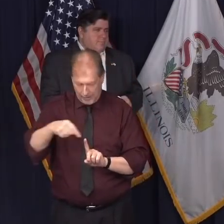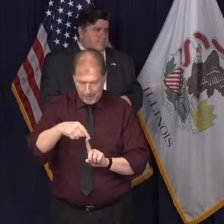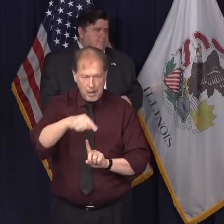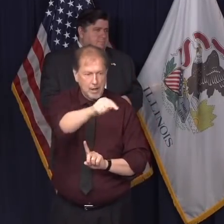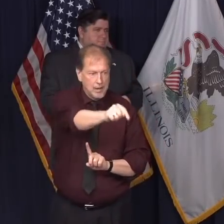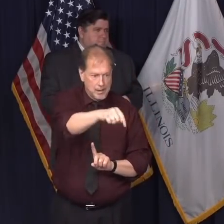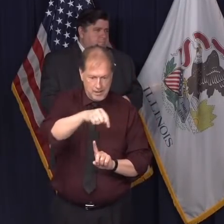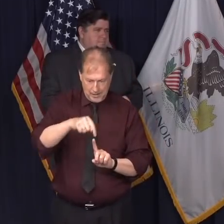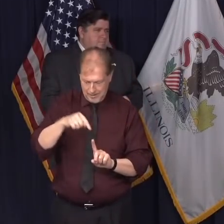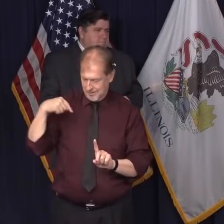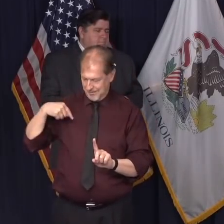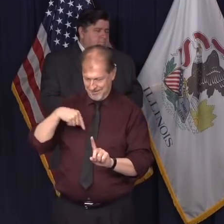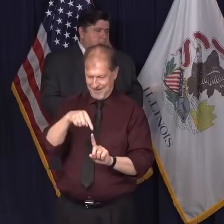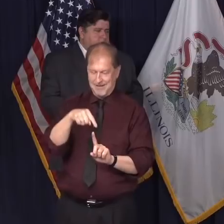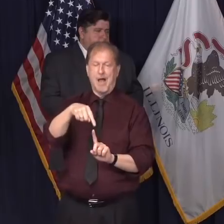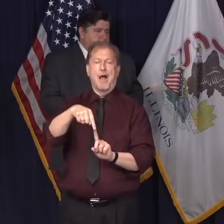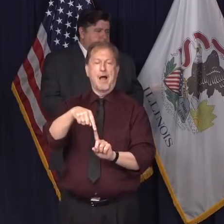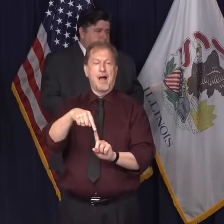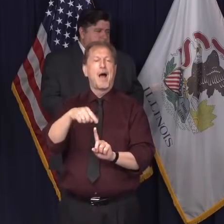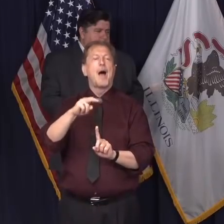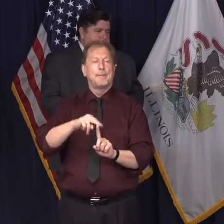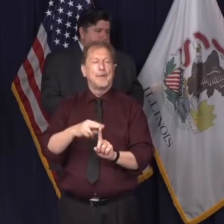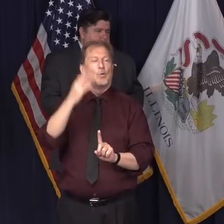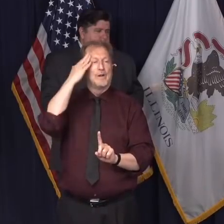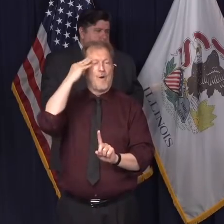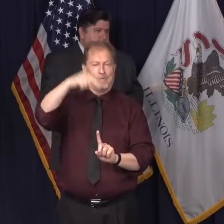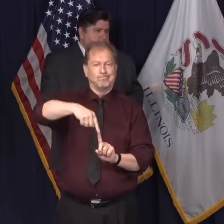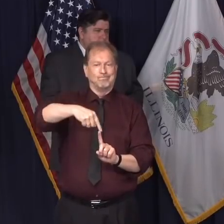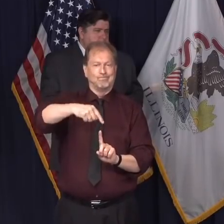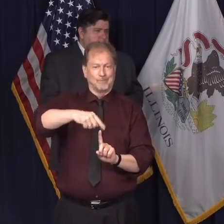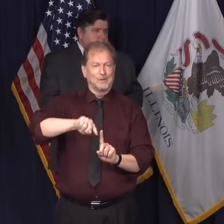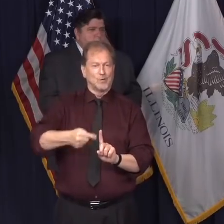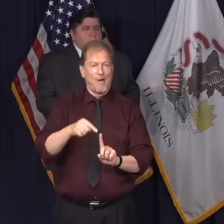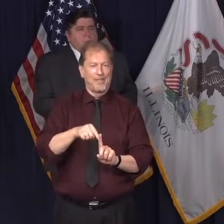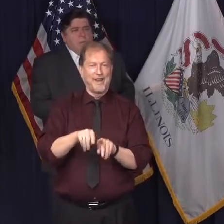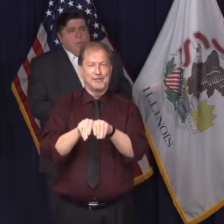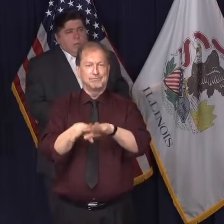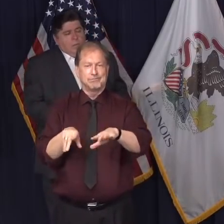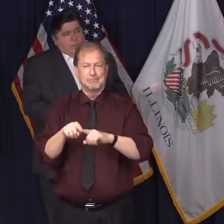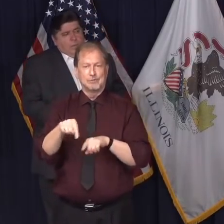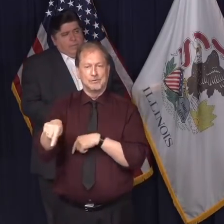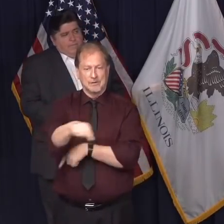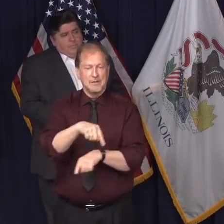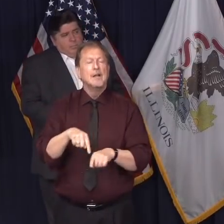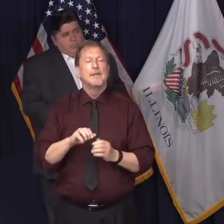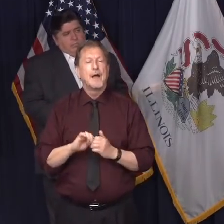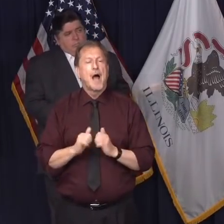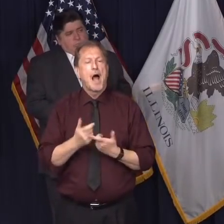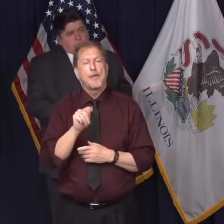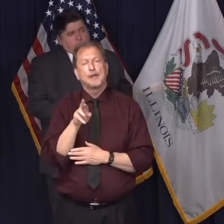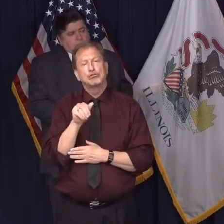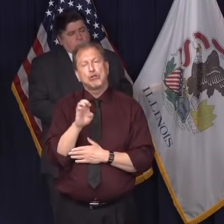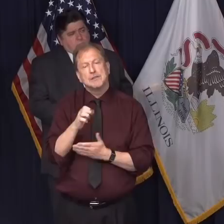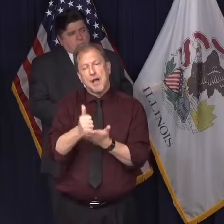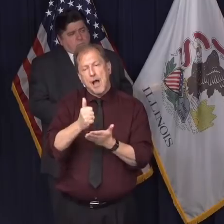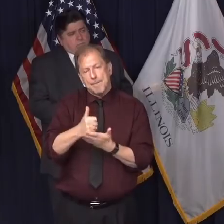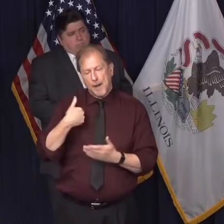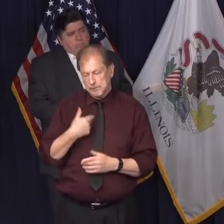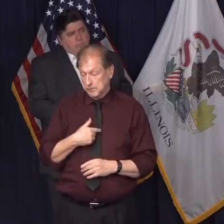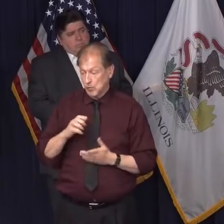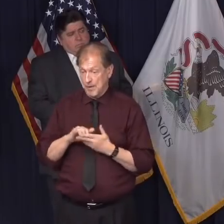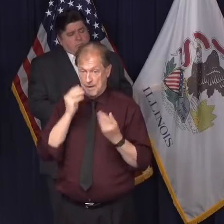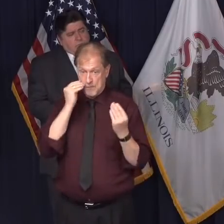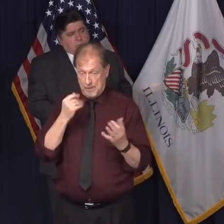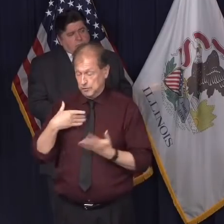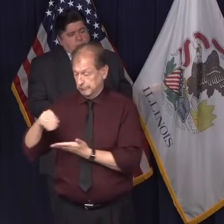populated in our database, and then we can put out summaries of more intense information. So again, the data that we get is what we